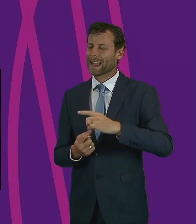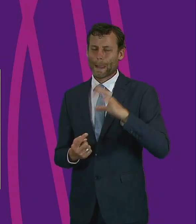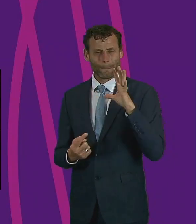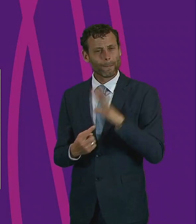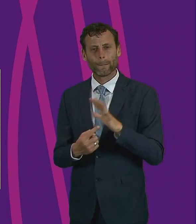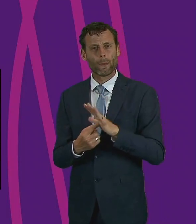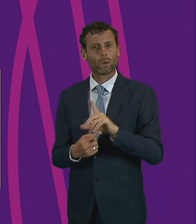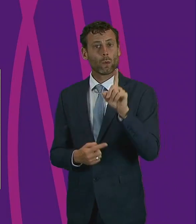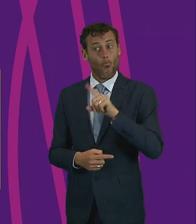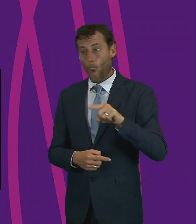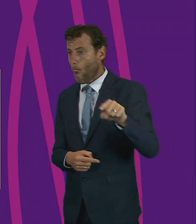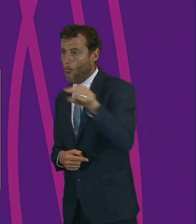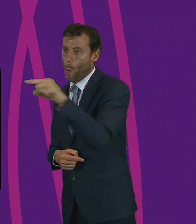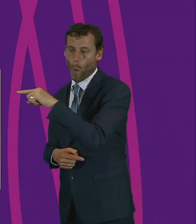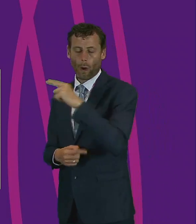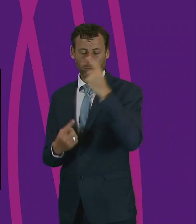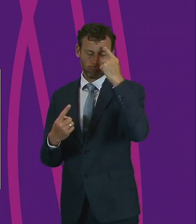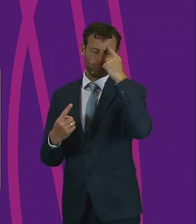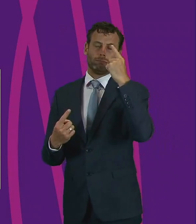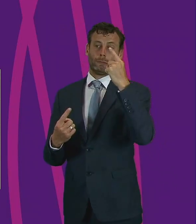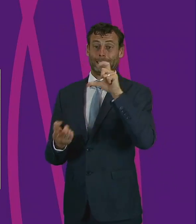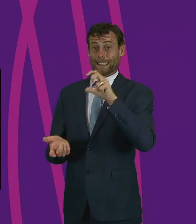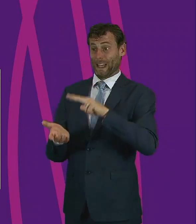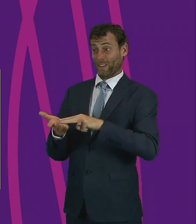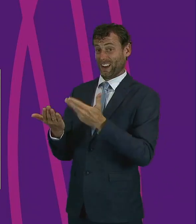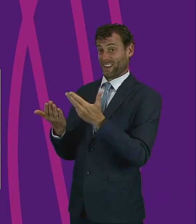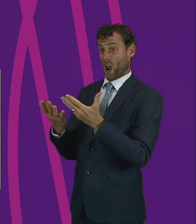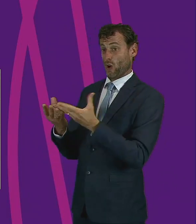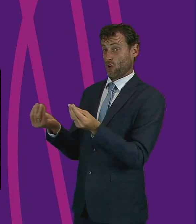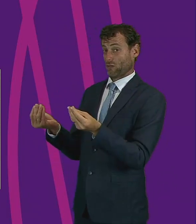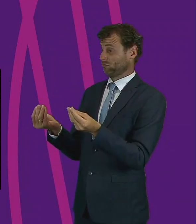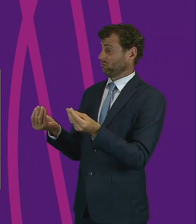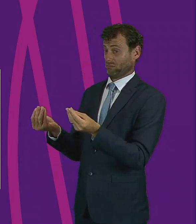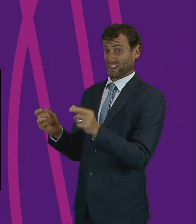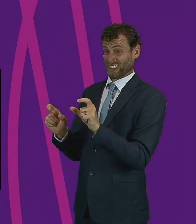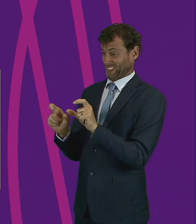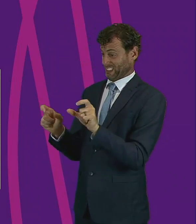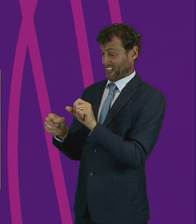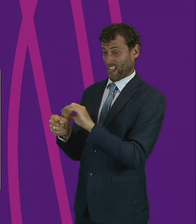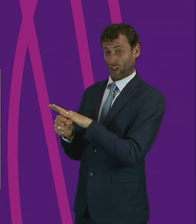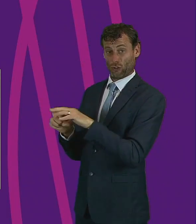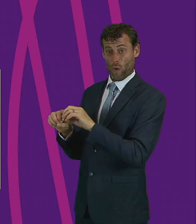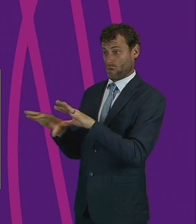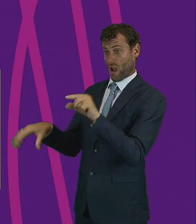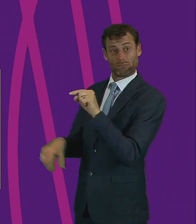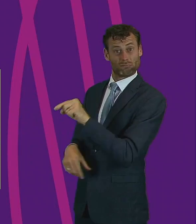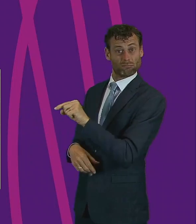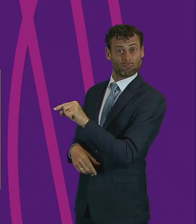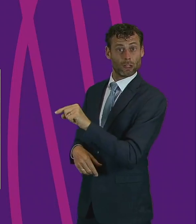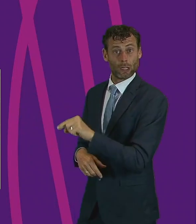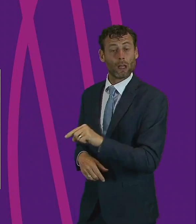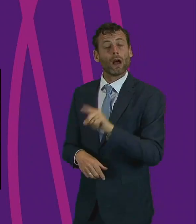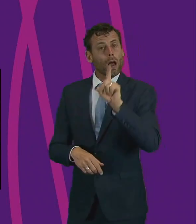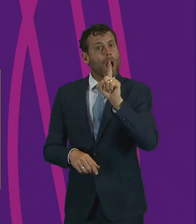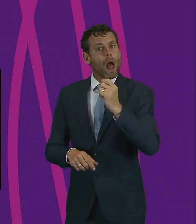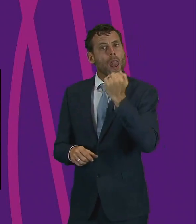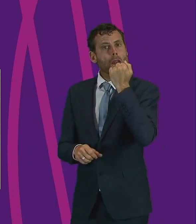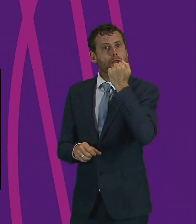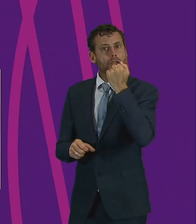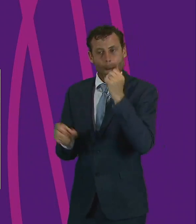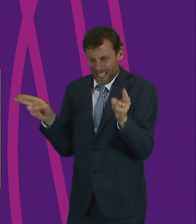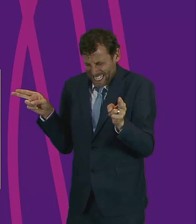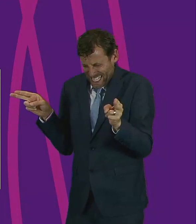of us understands that COVID-19 has not gone away. Yes, we have suppressed it. The population of Scotland has